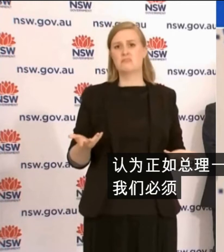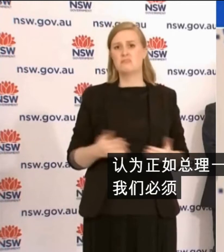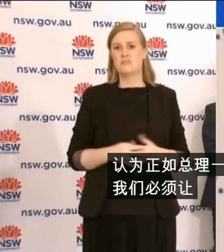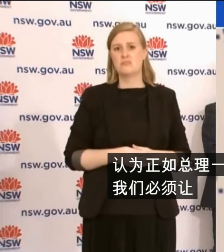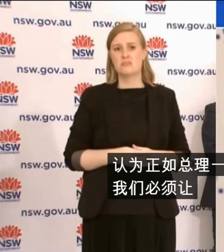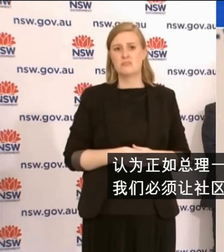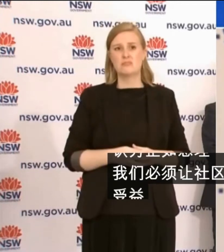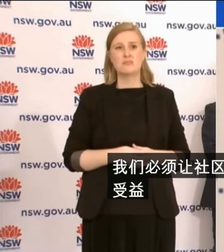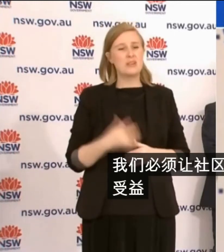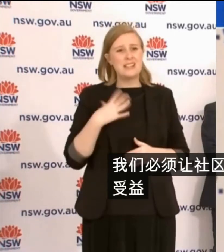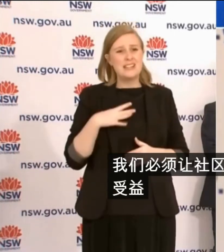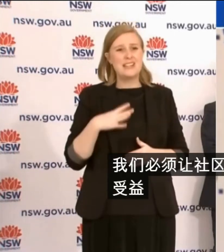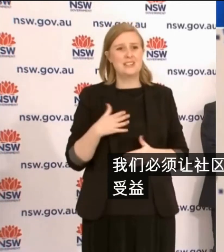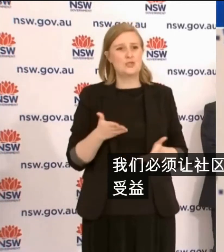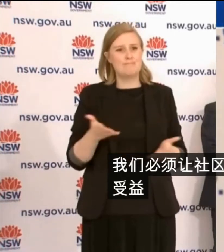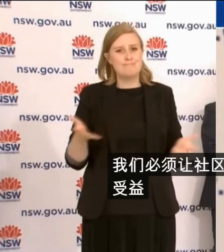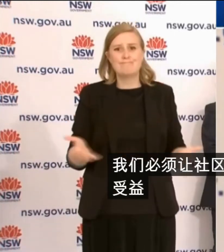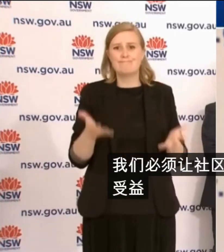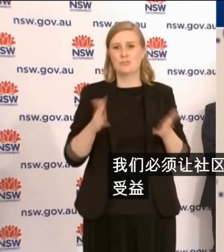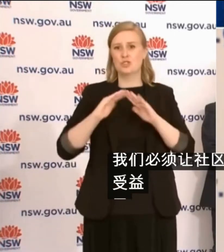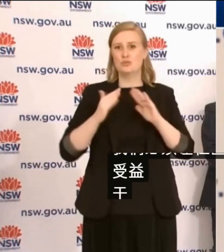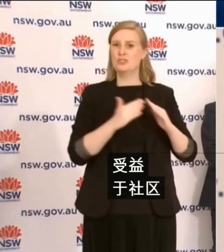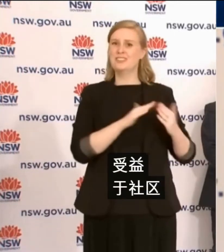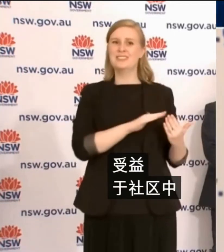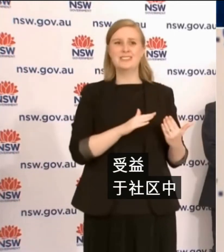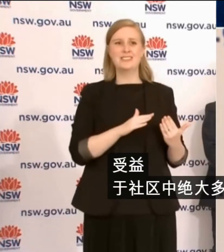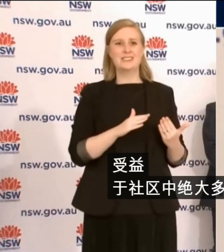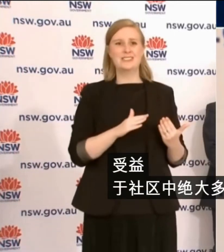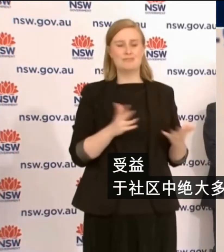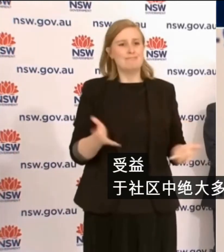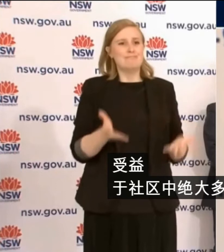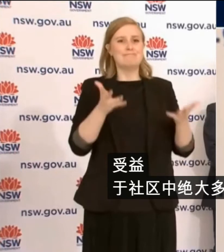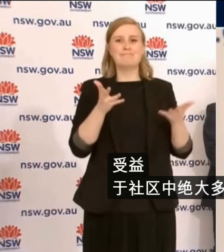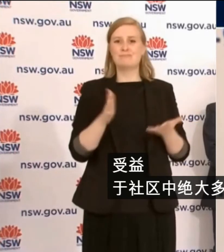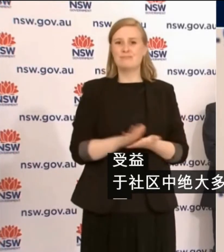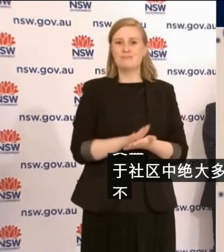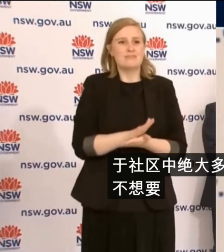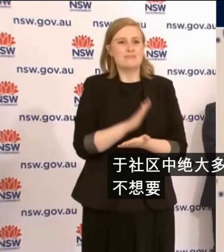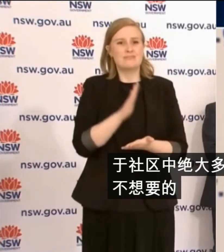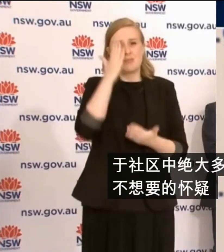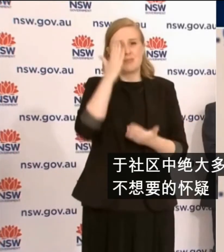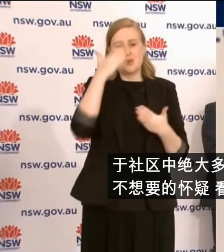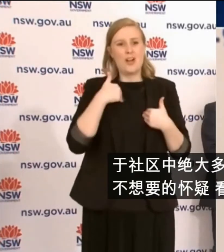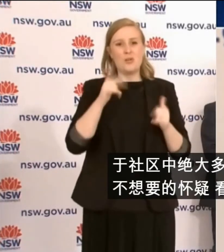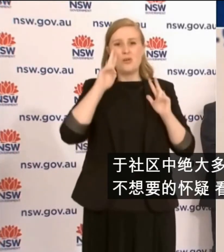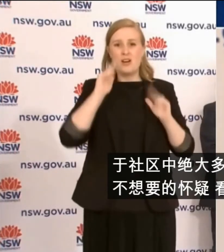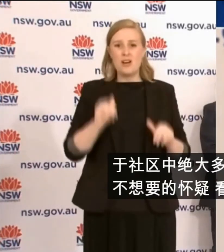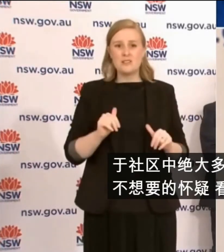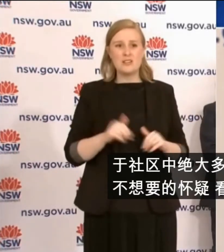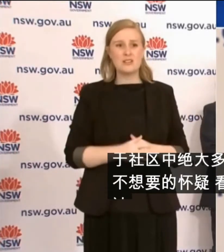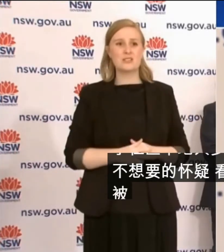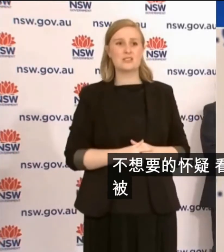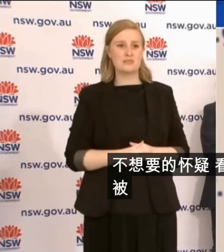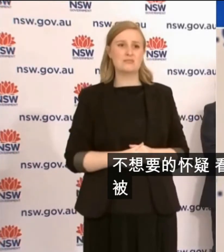have to give the community the benefit of the doubt. The vast majority of people in the community do not want to see their loved